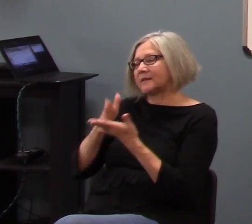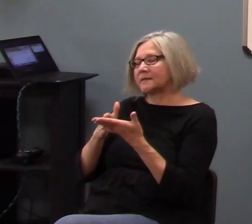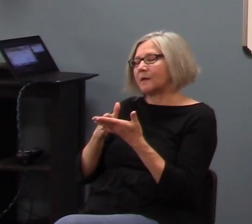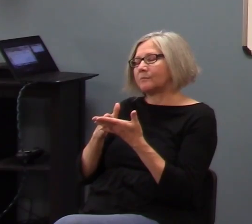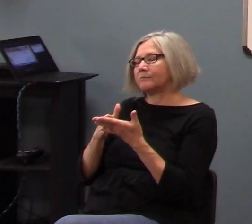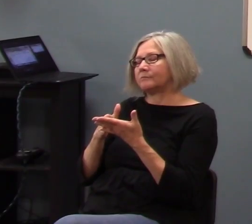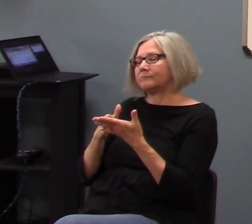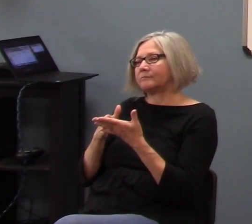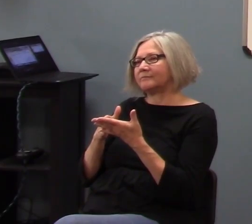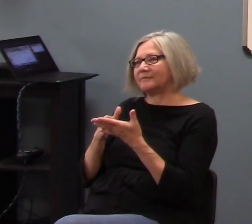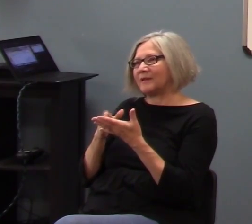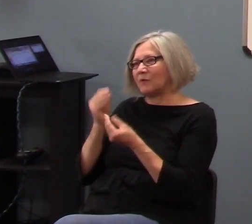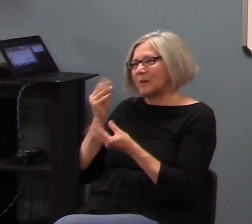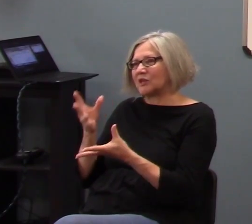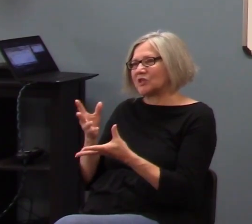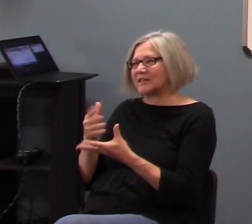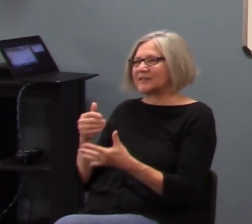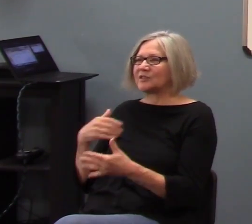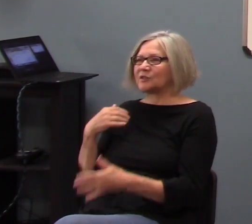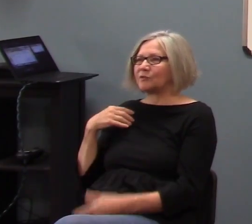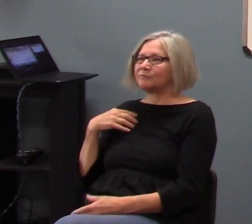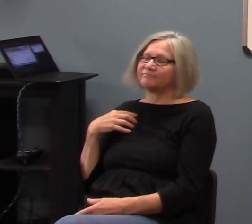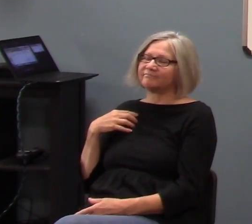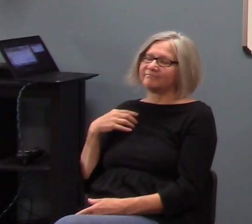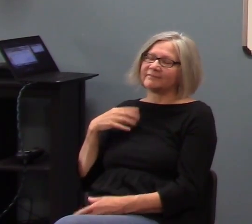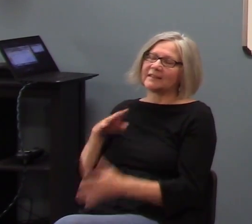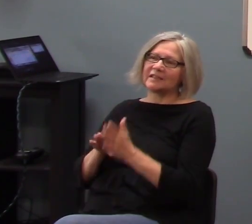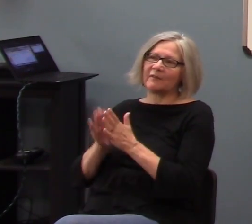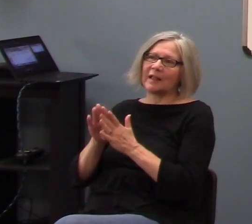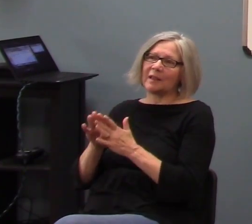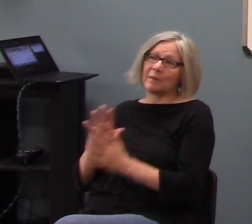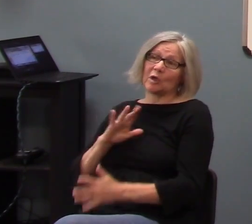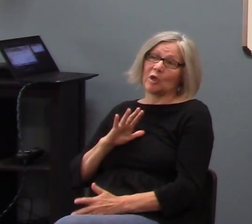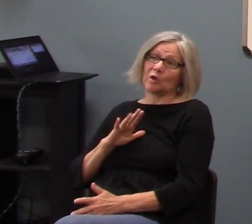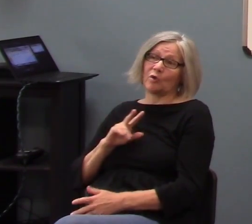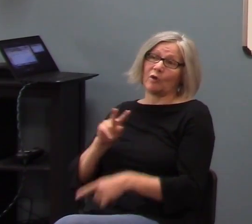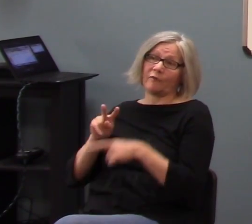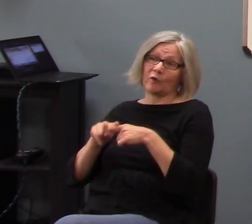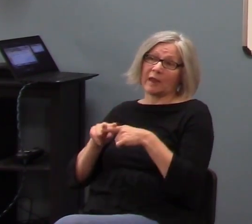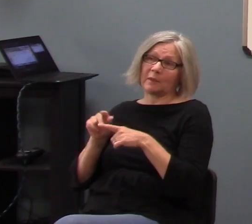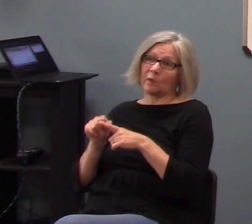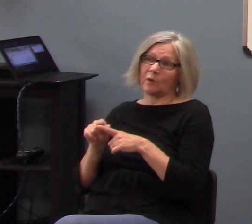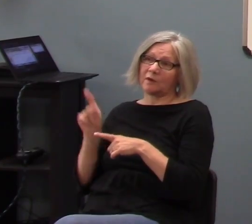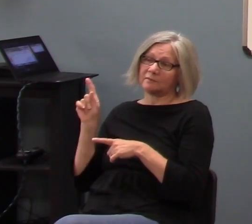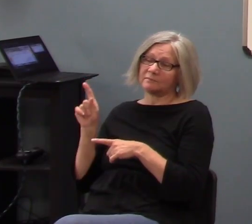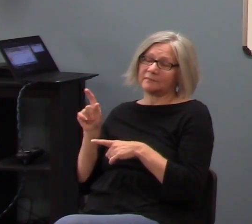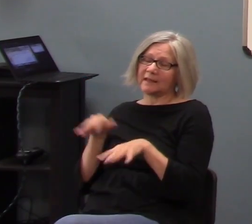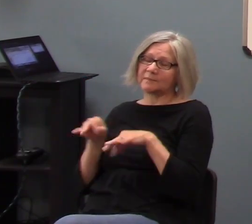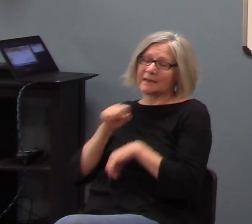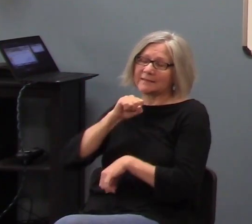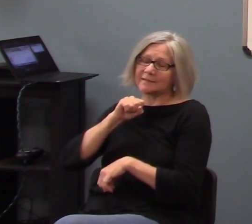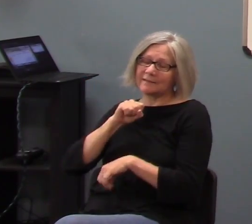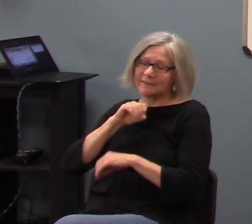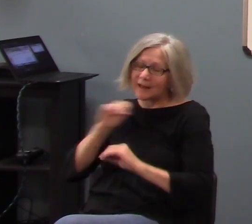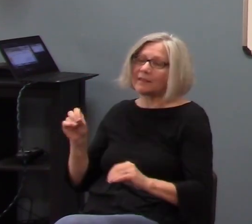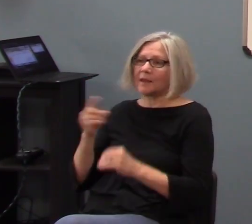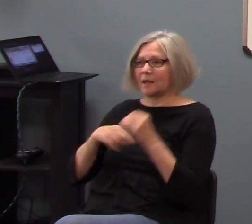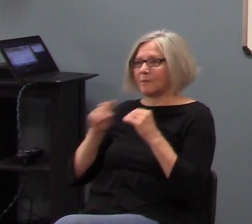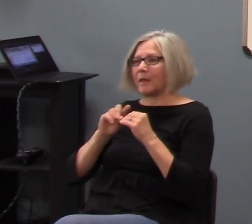word. Like remember we talked about abiogenesis? It's a really cool vocab word, explains nothing about the origin of